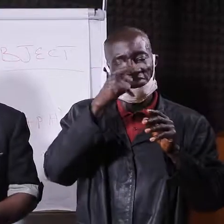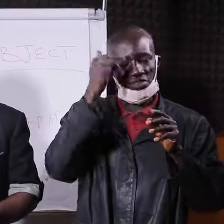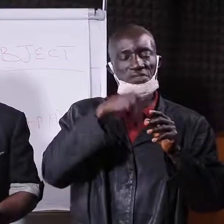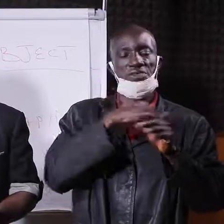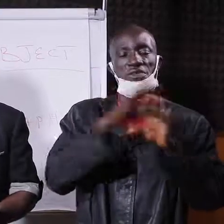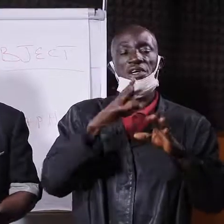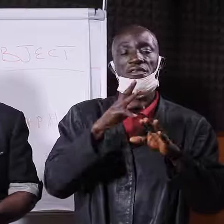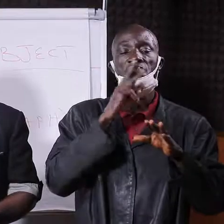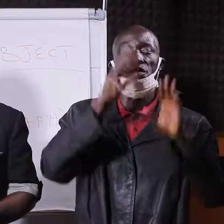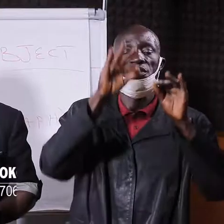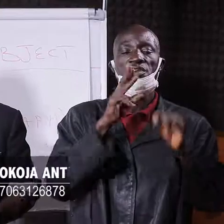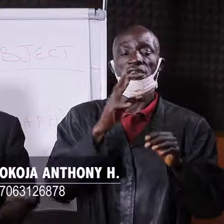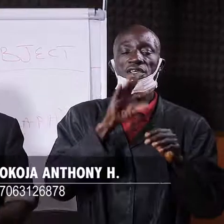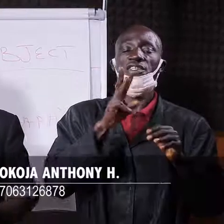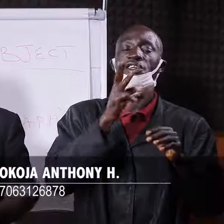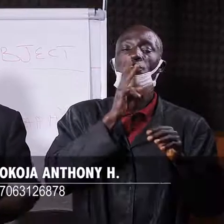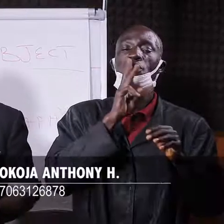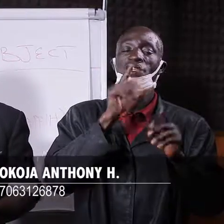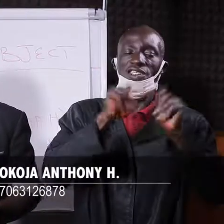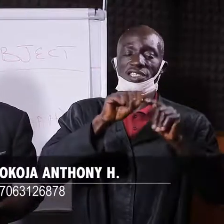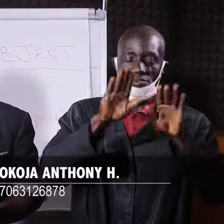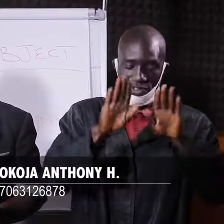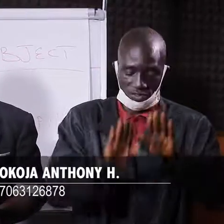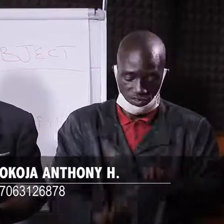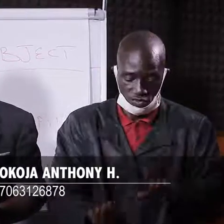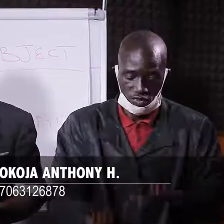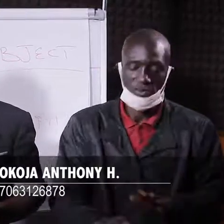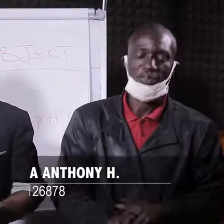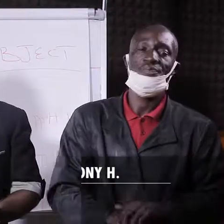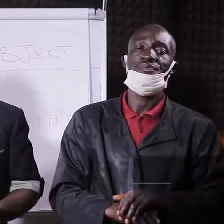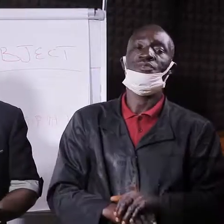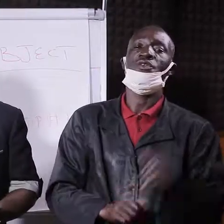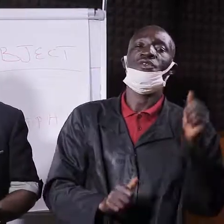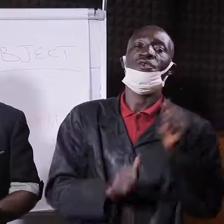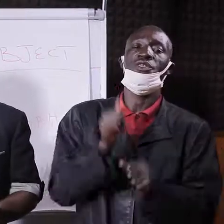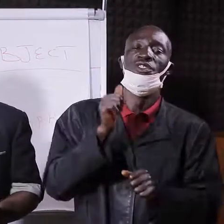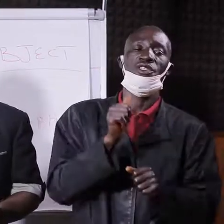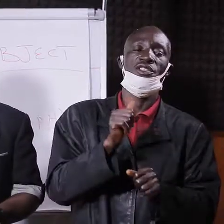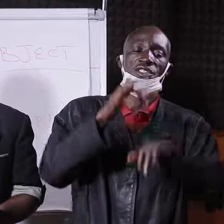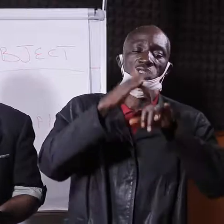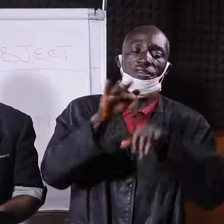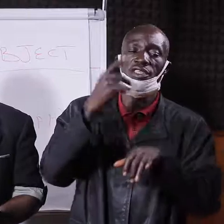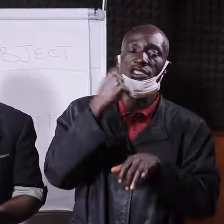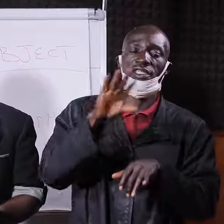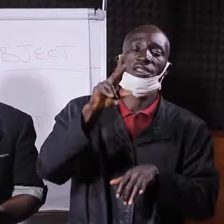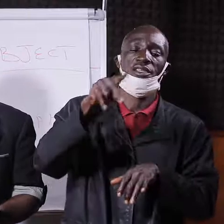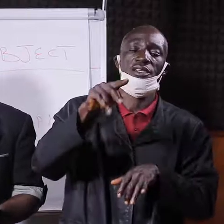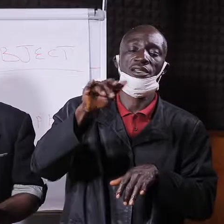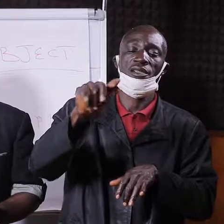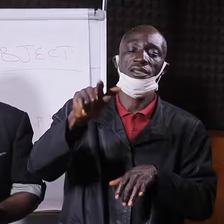rainfall, this water table drops, which also affects the plants